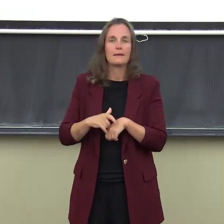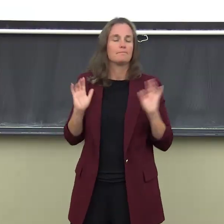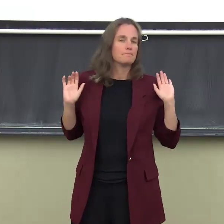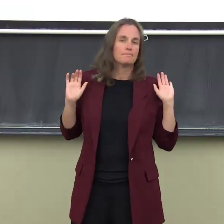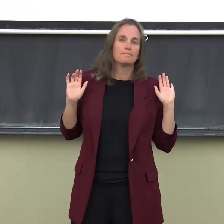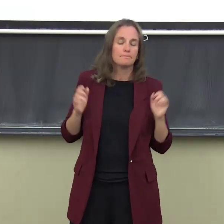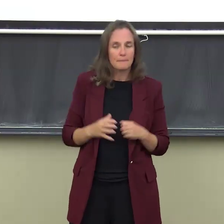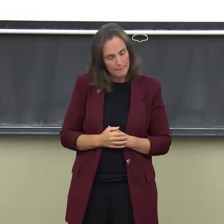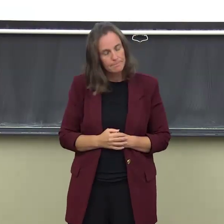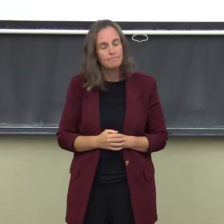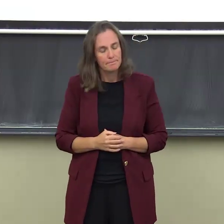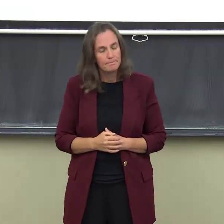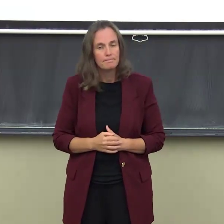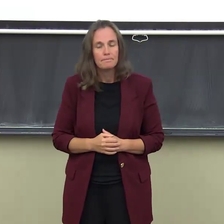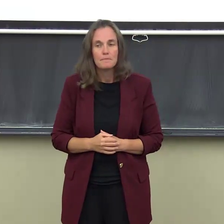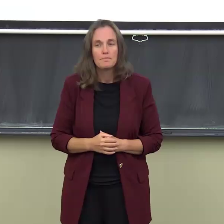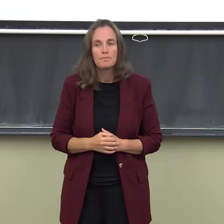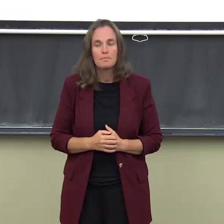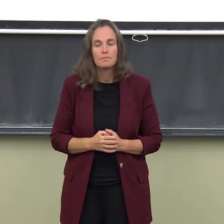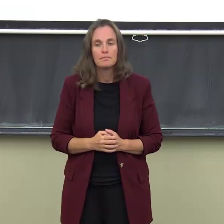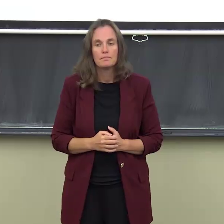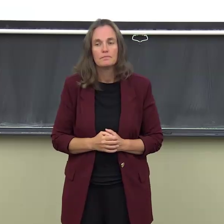And yeah.